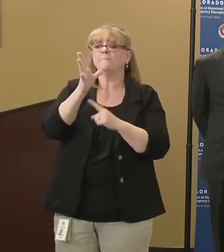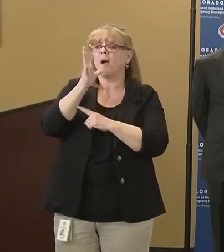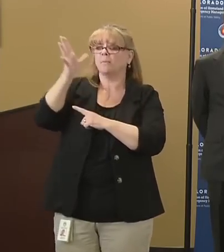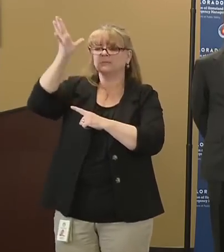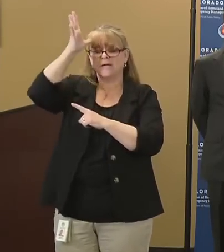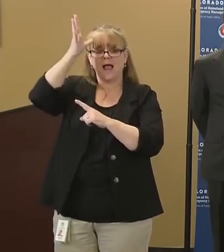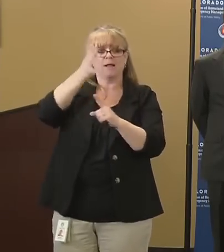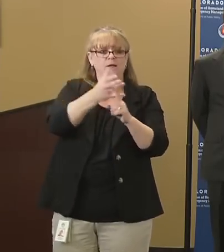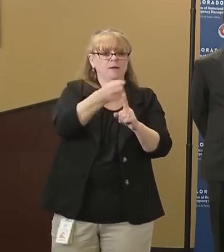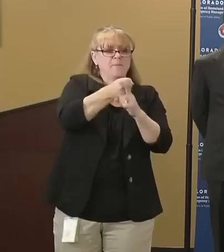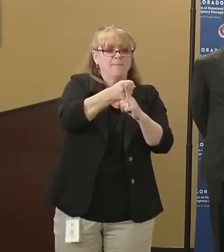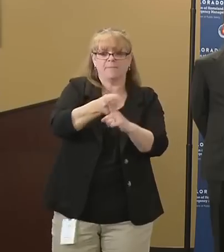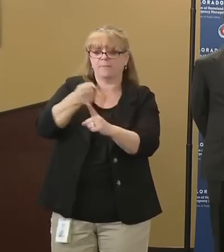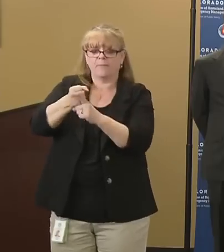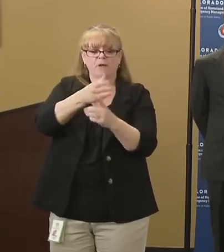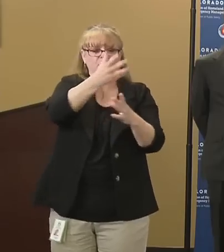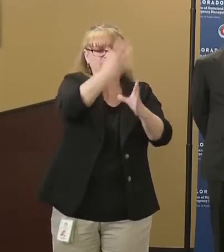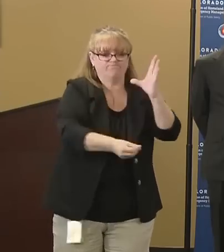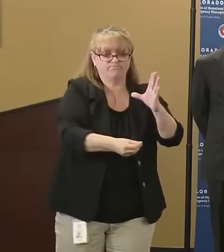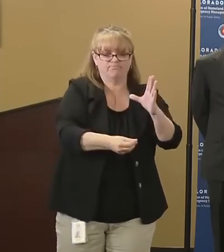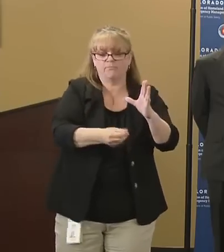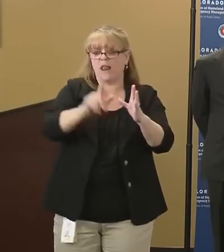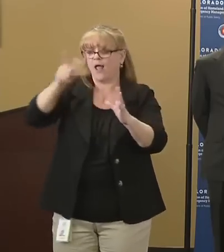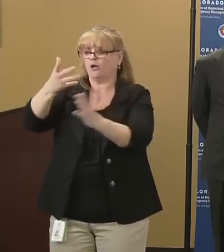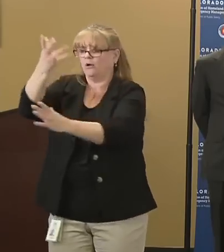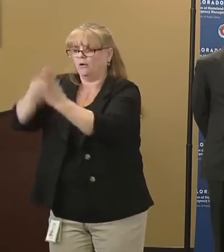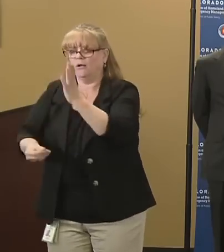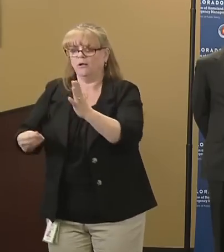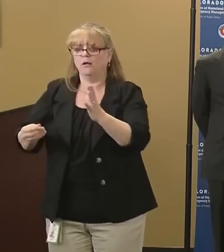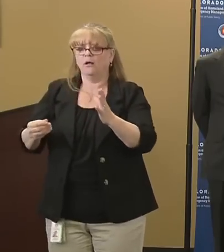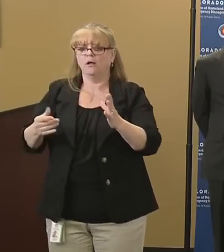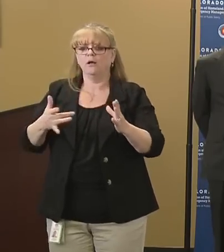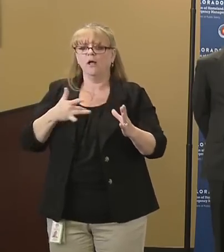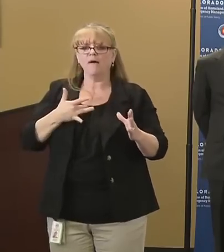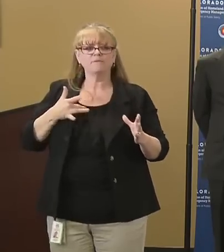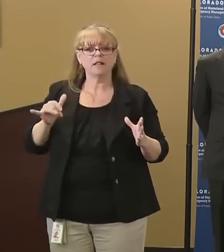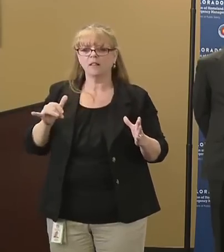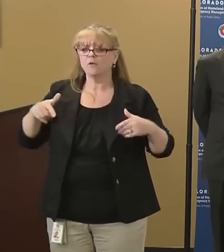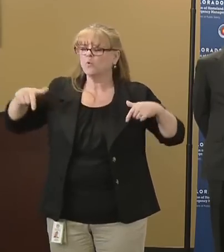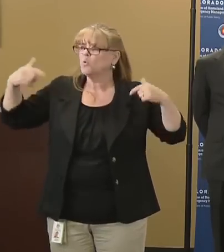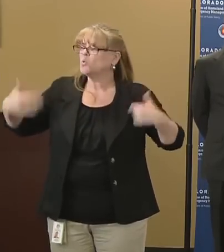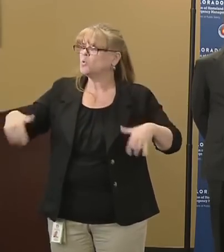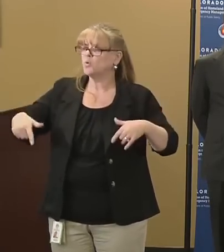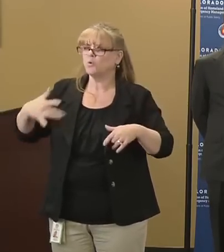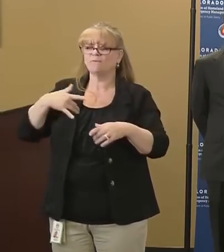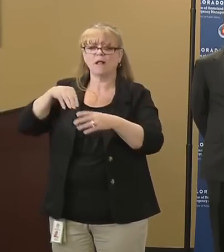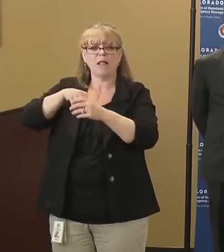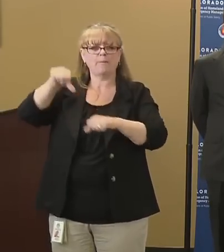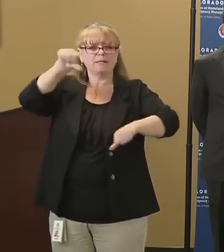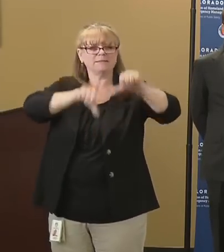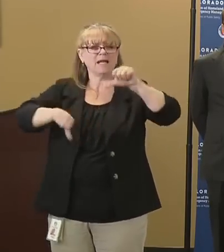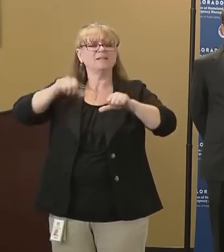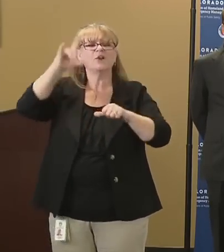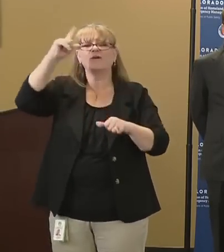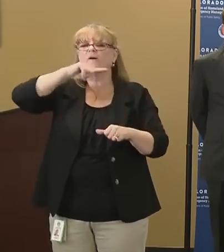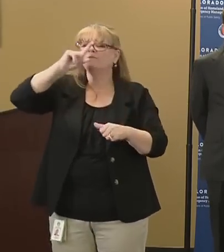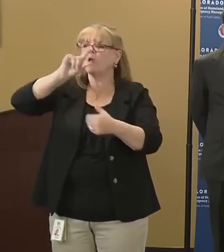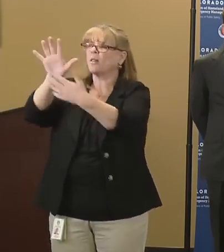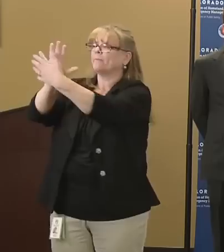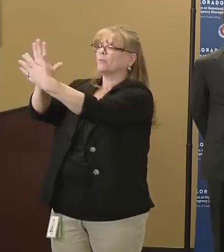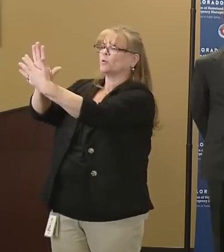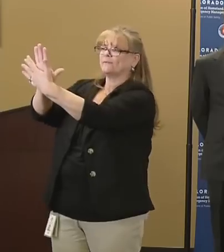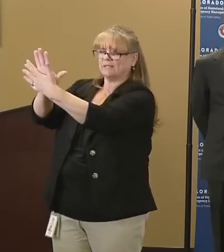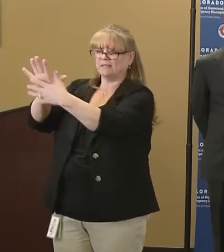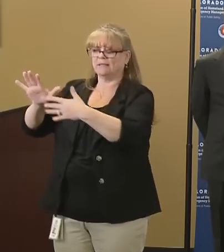horror film. More when we meet again. Please be safe. The COVID-19 epidemic is real, and it's